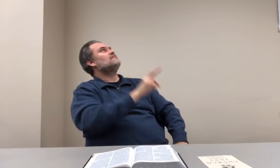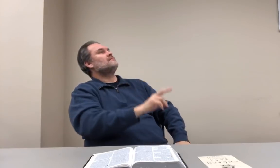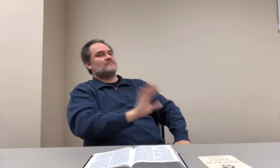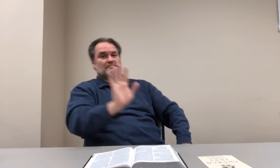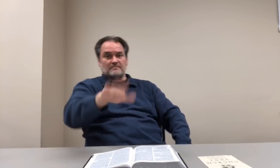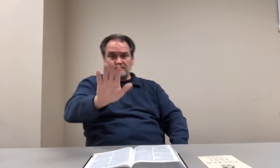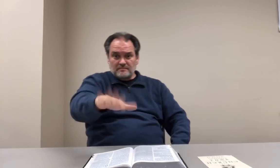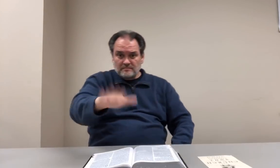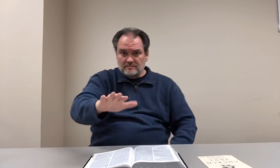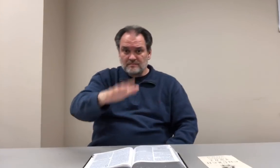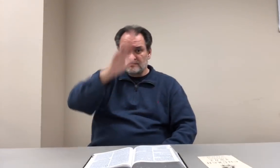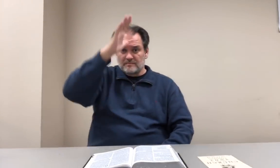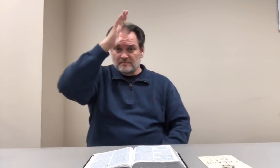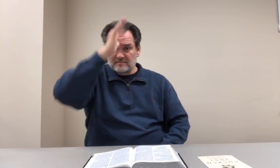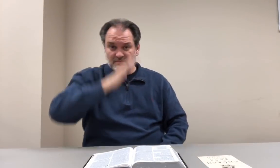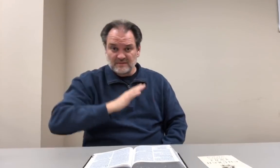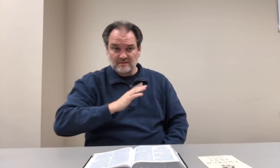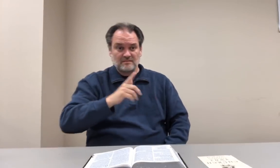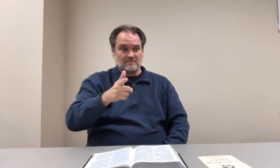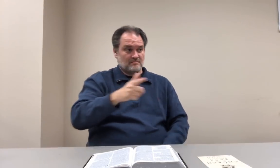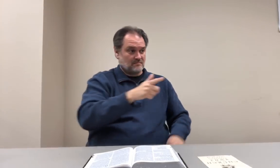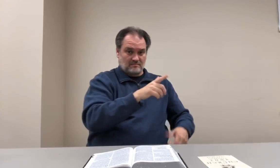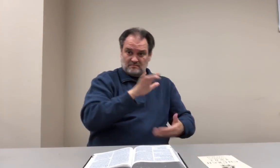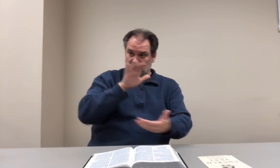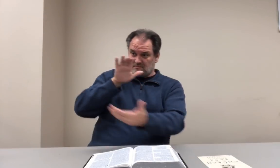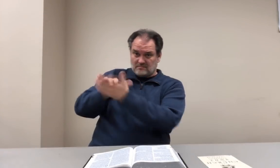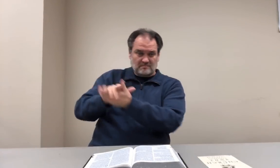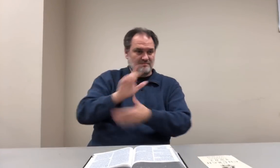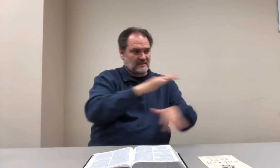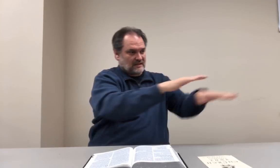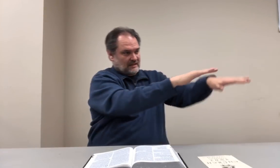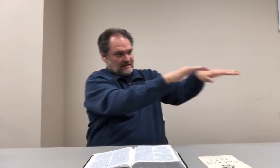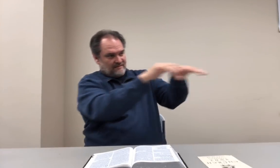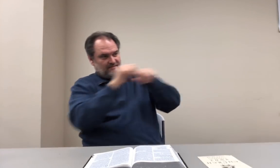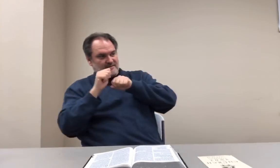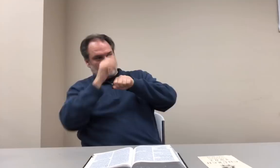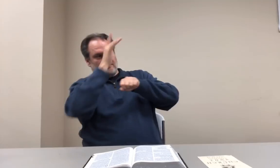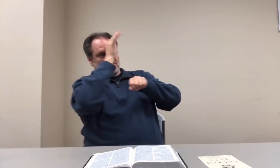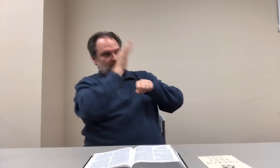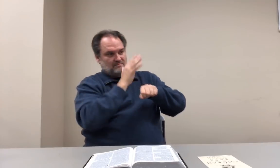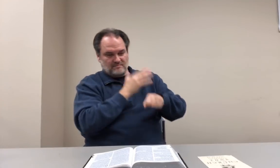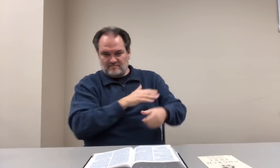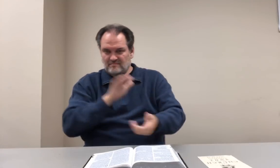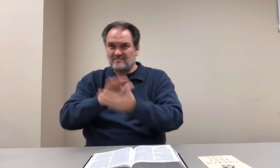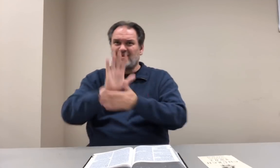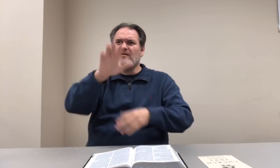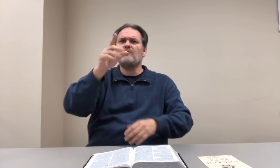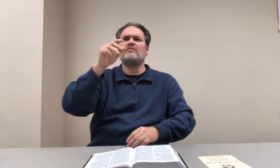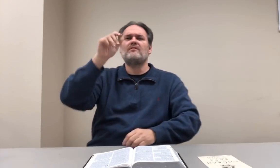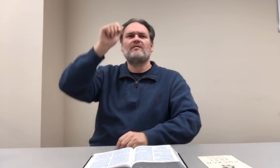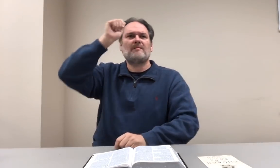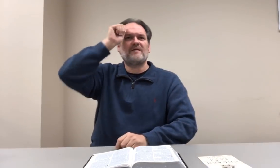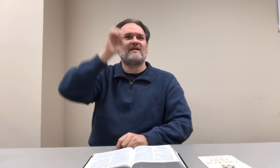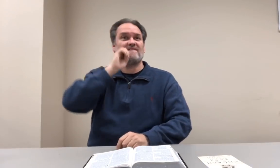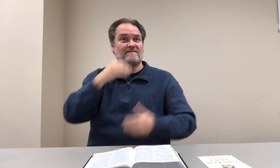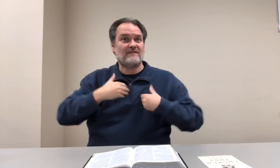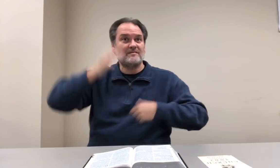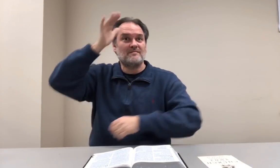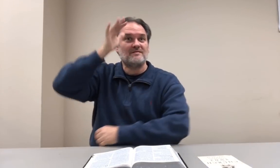next section here, where we're going to look at some challenges and objections that we often hear to God's